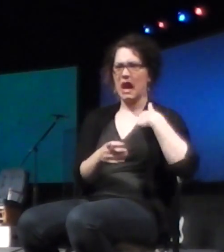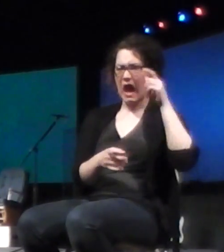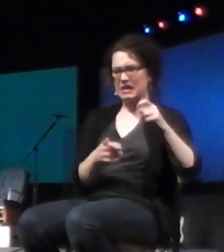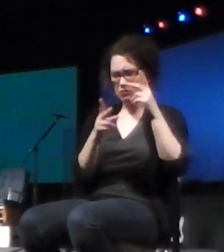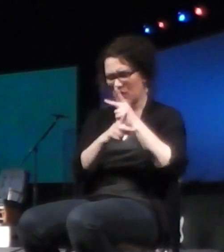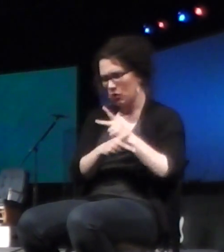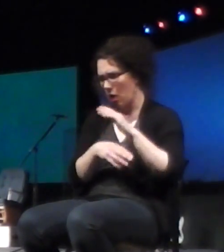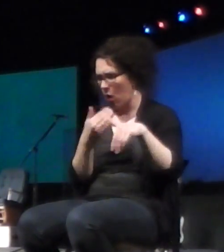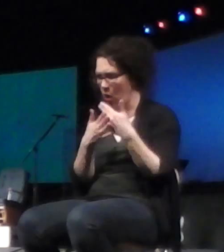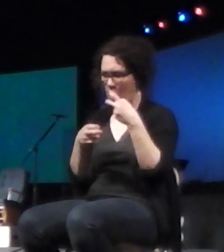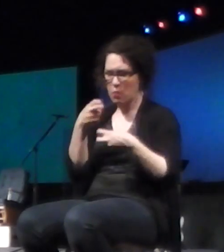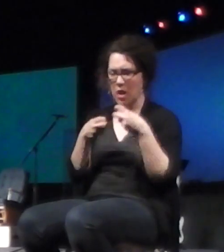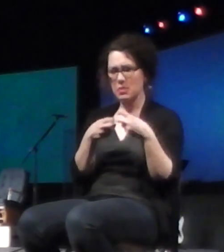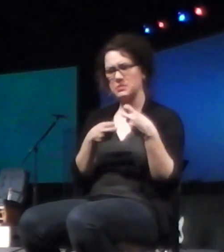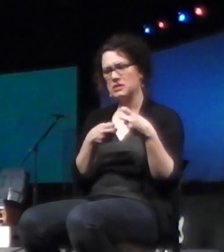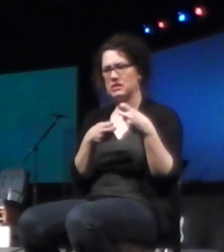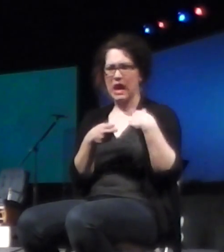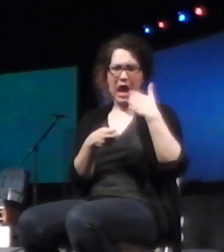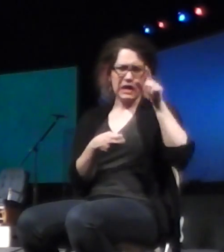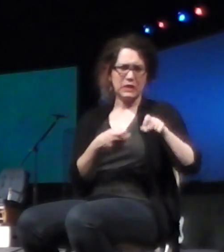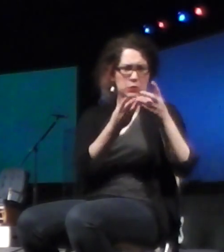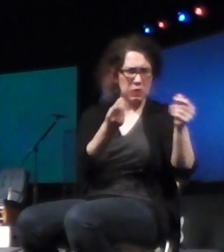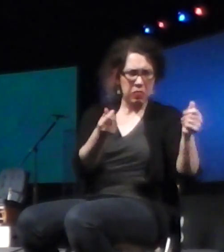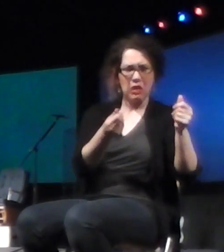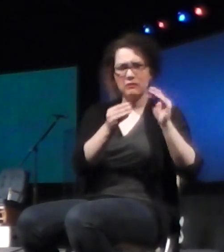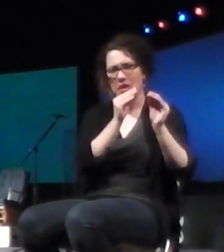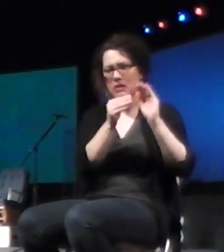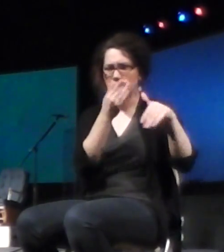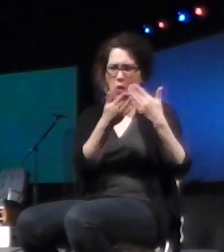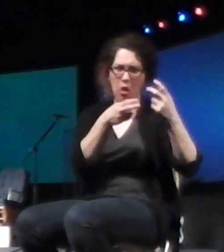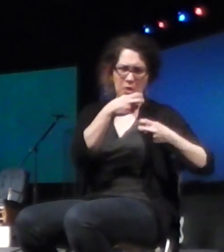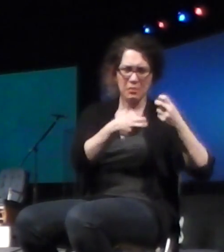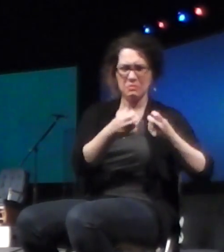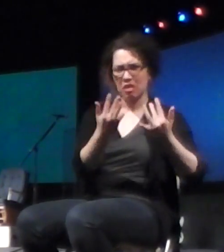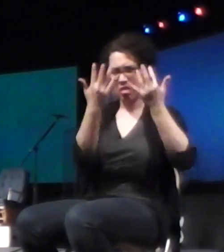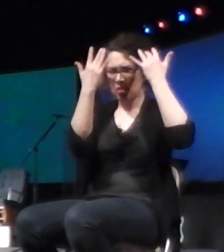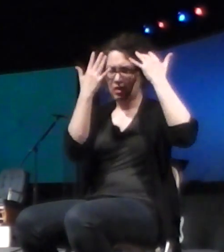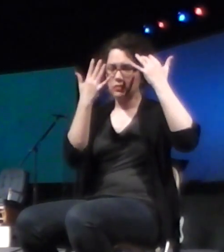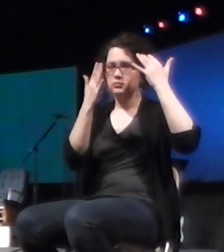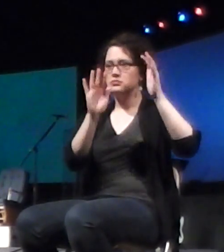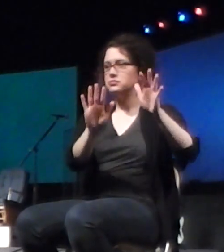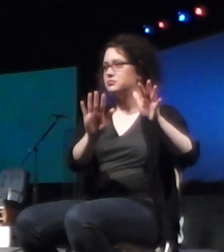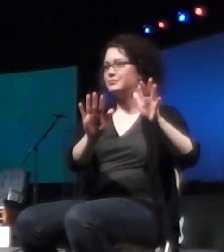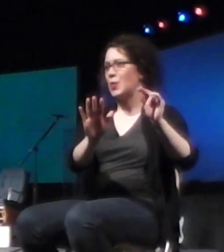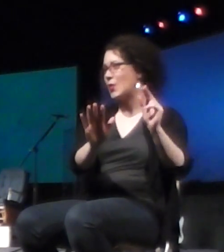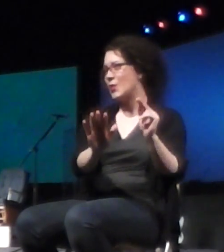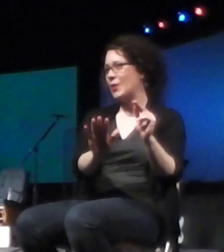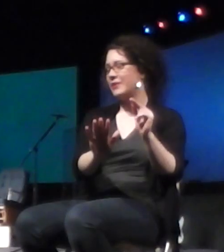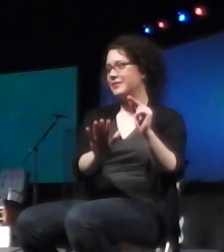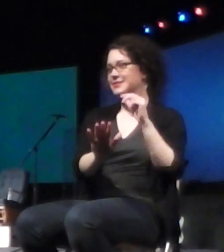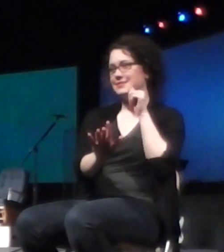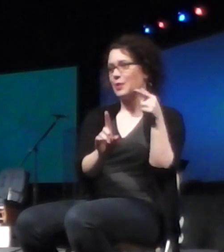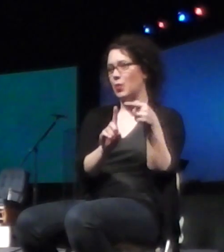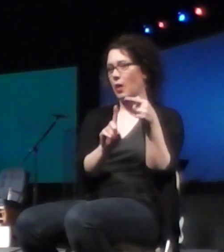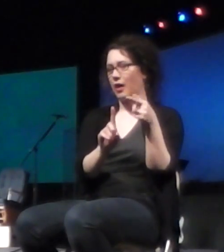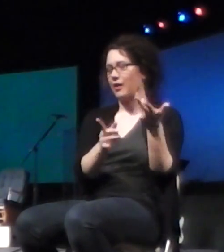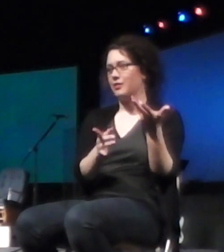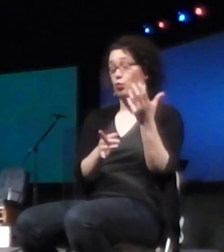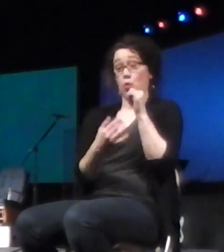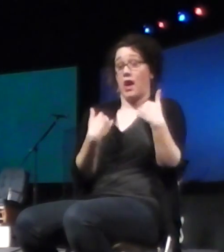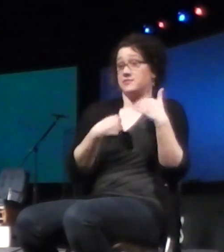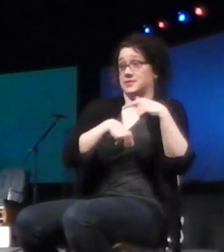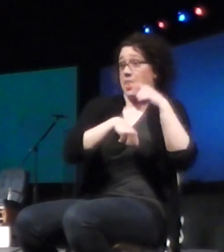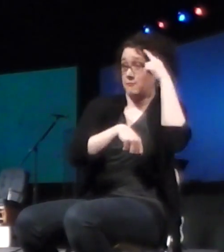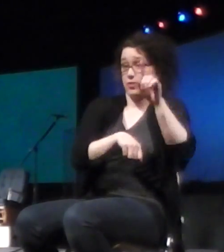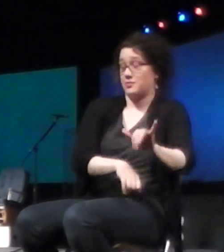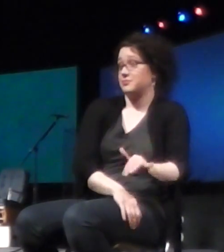problems for them. That's not mentoring. That's not what mentoring is. And frankly, the older generation probably doesn't have time for that. But